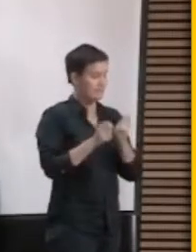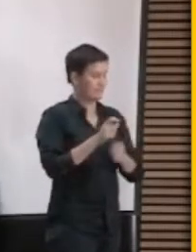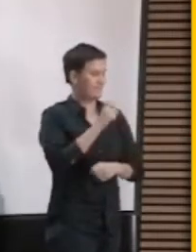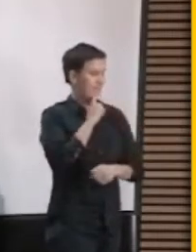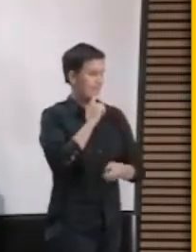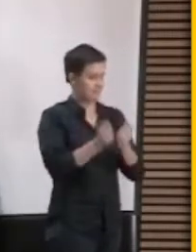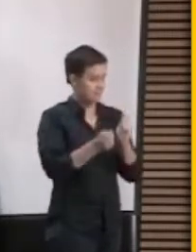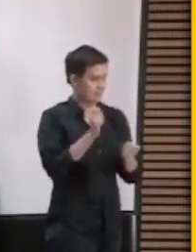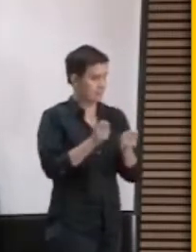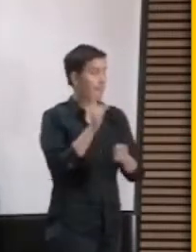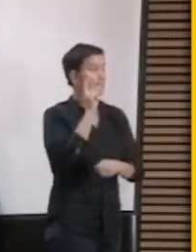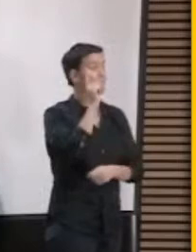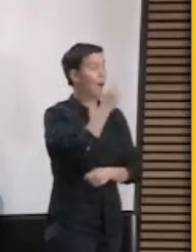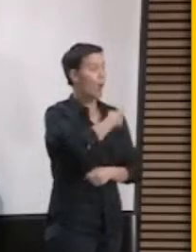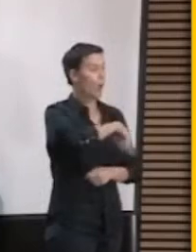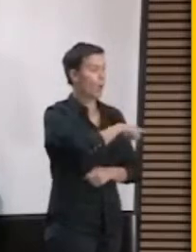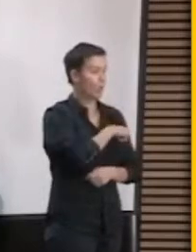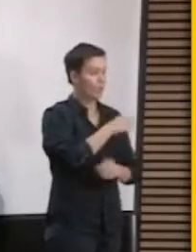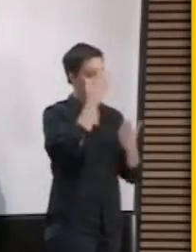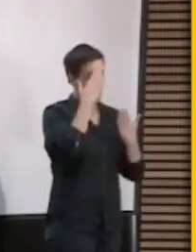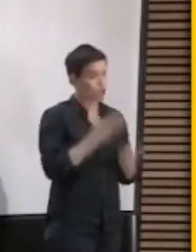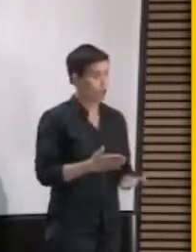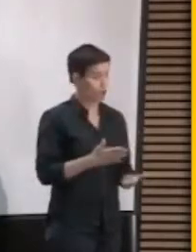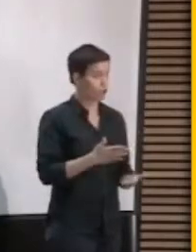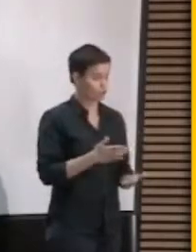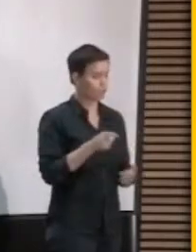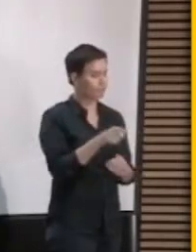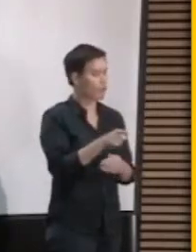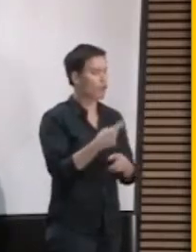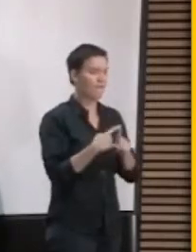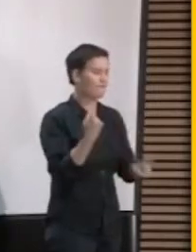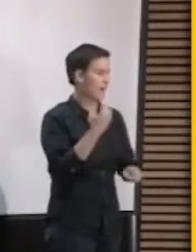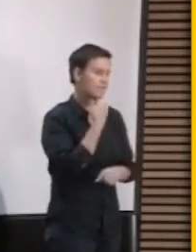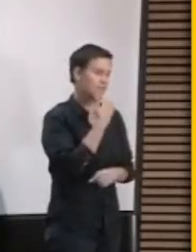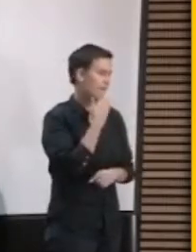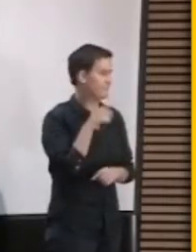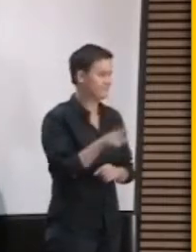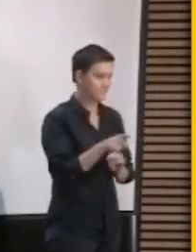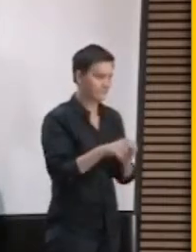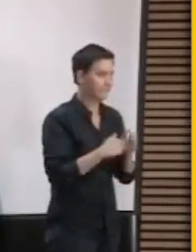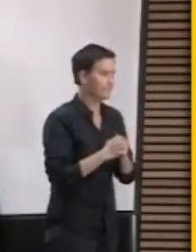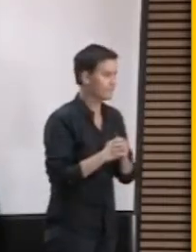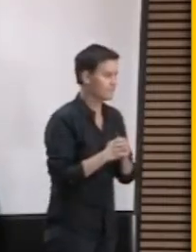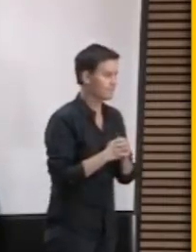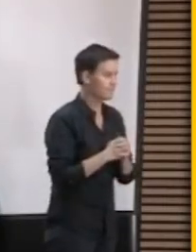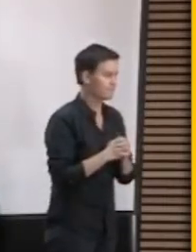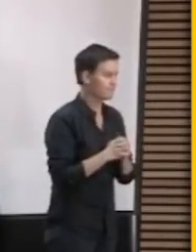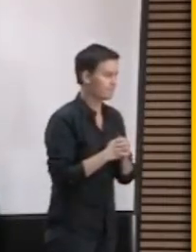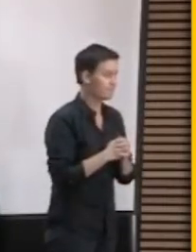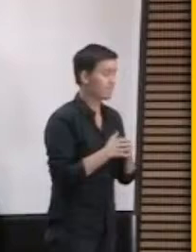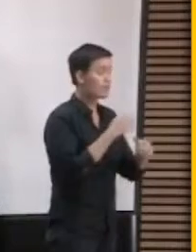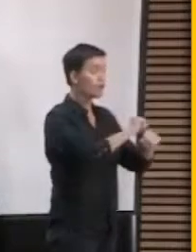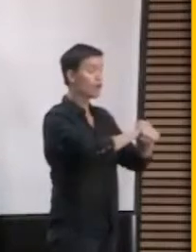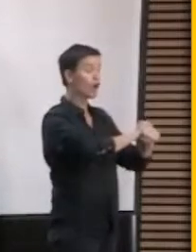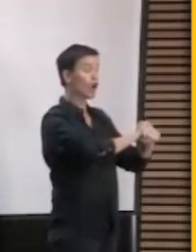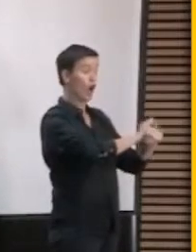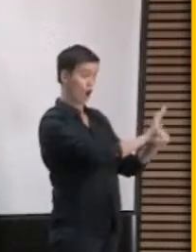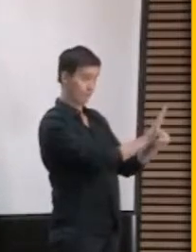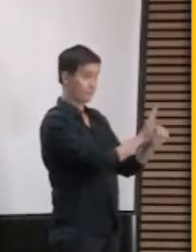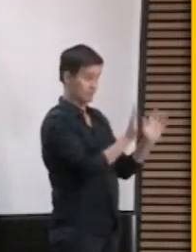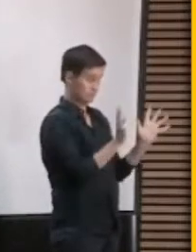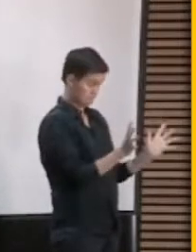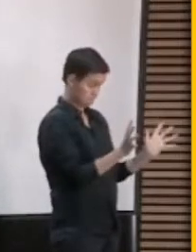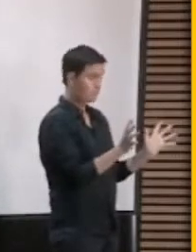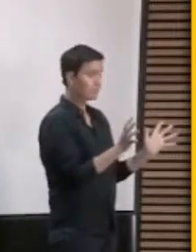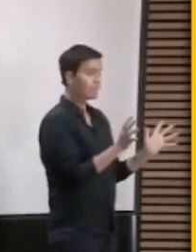the scale and speed necessary. As I've said, as with our response on all things with COVID, when we've